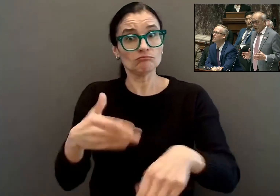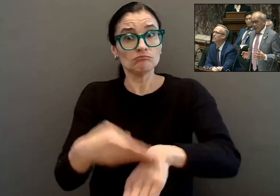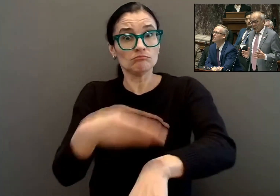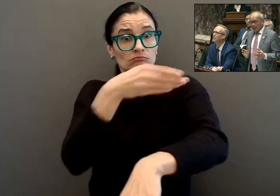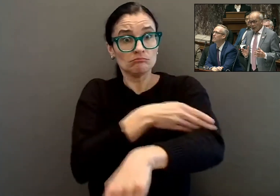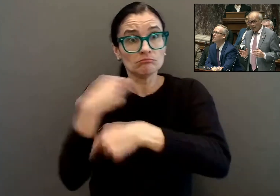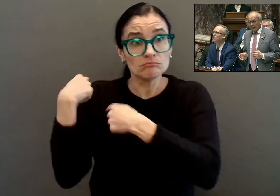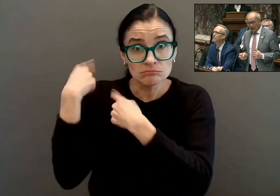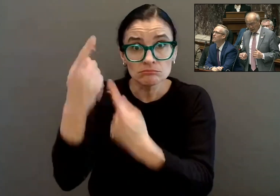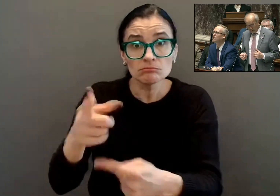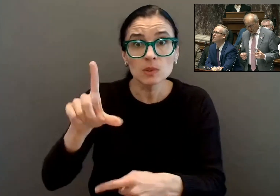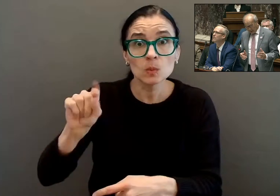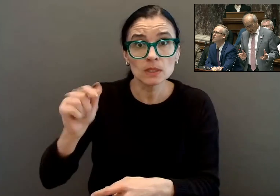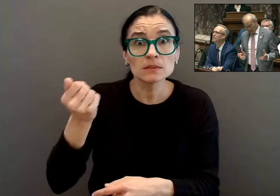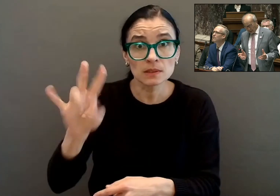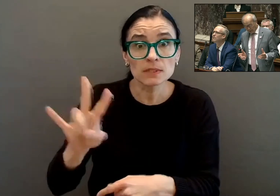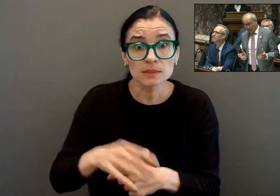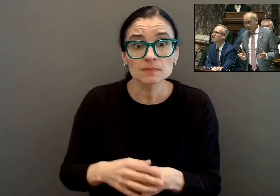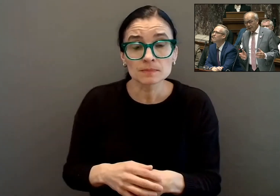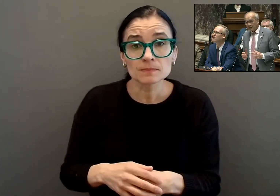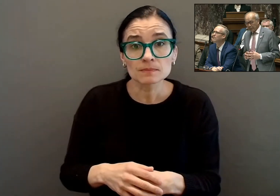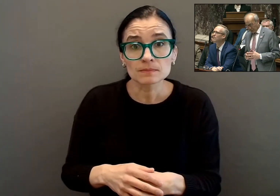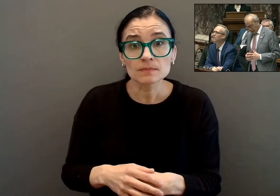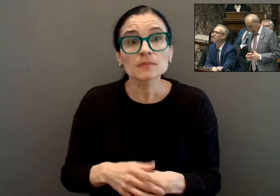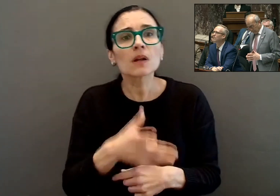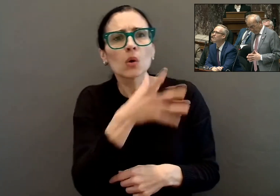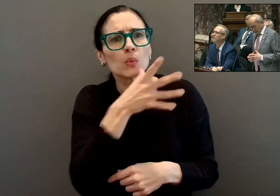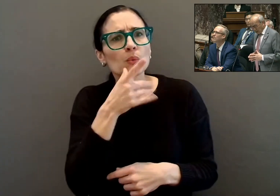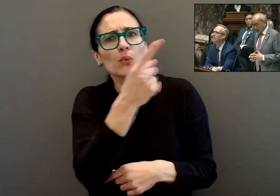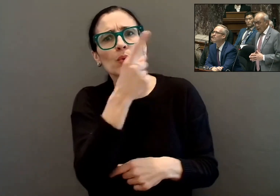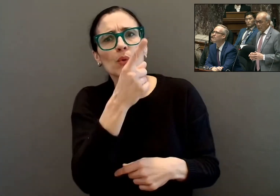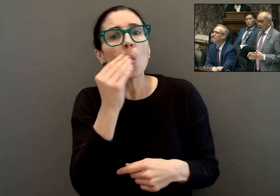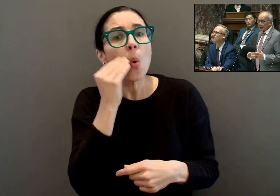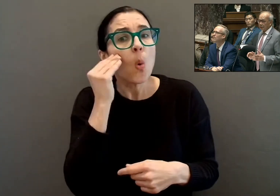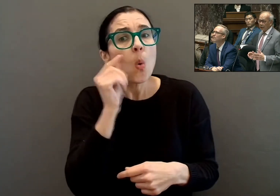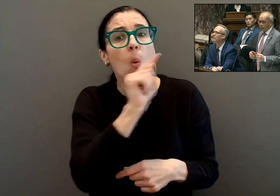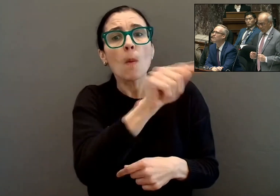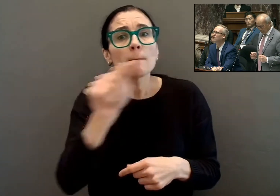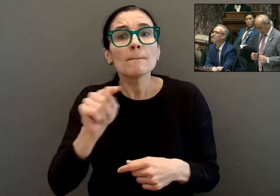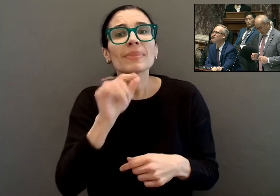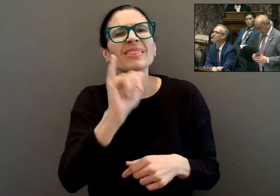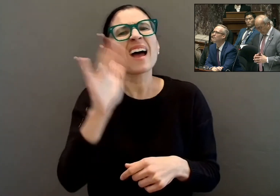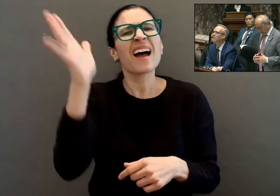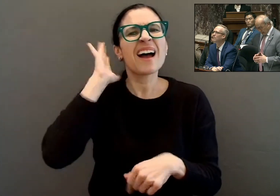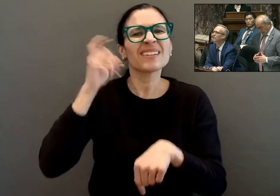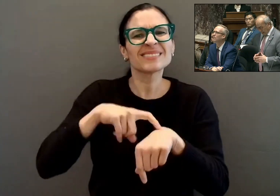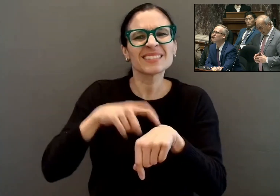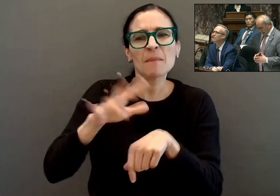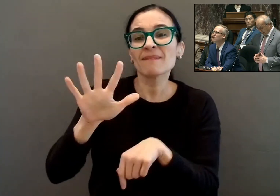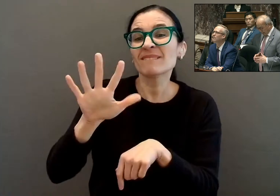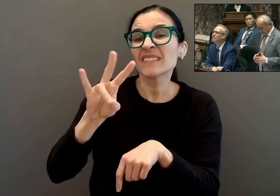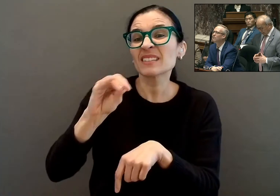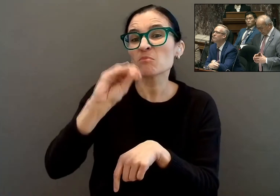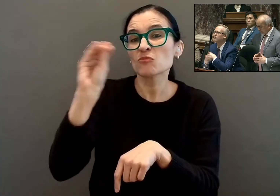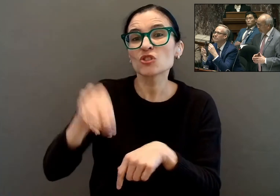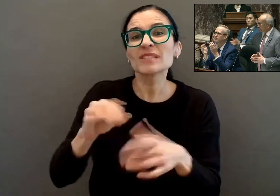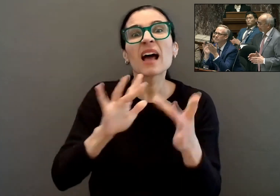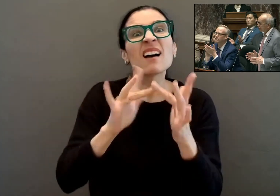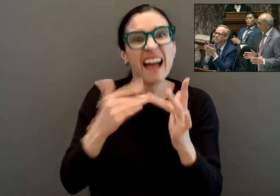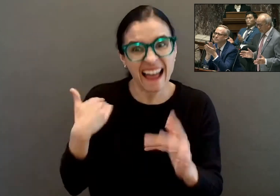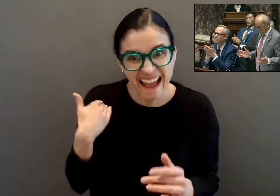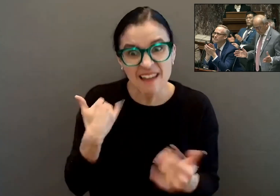homes connectivity rate is only 57%. Now it's 74%. And